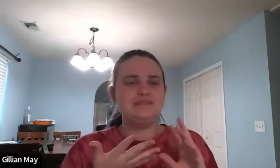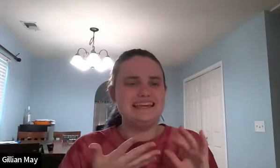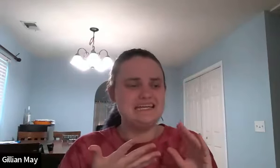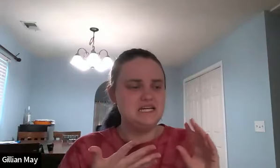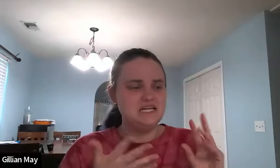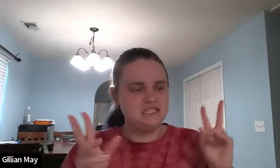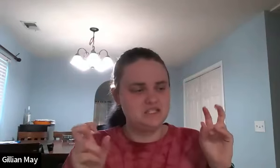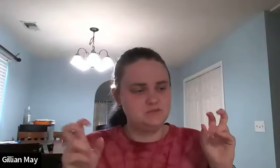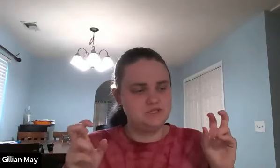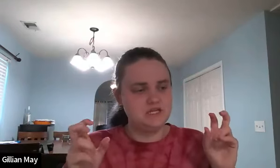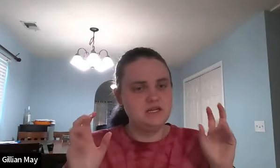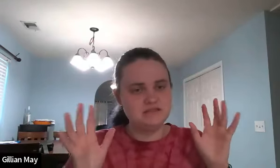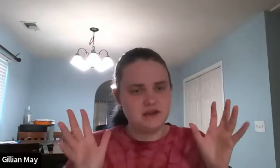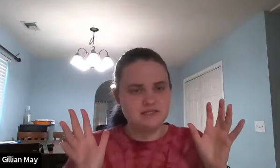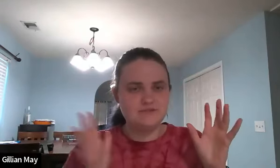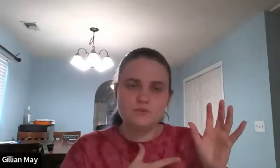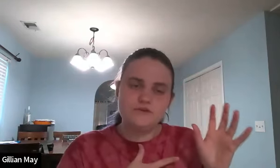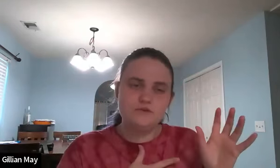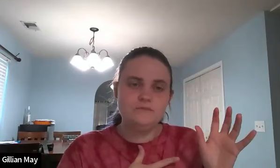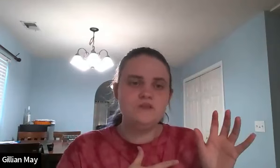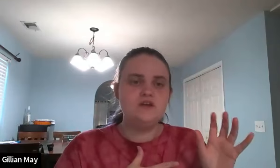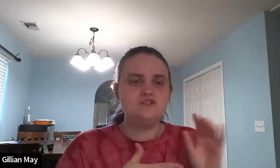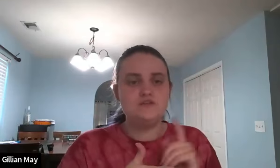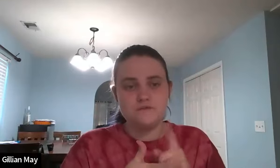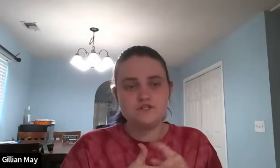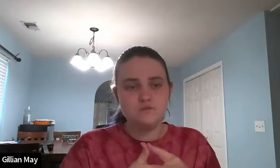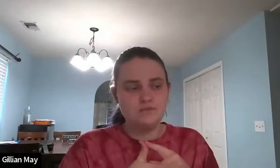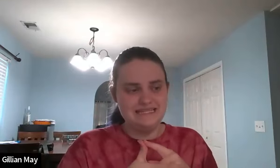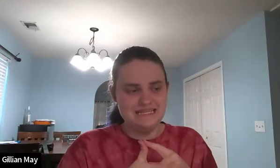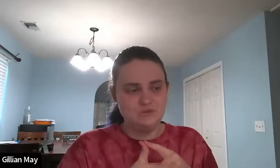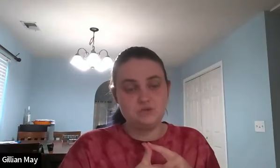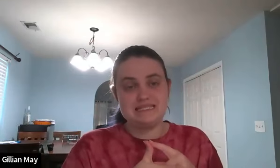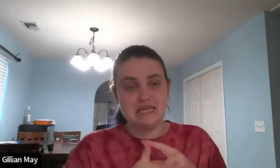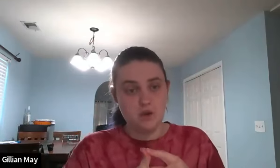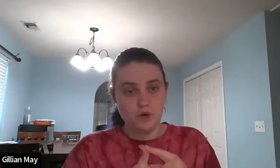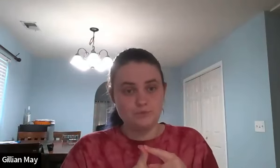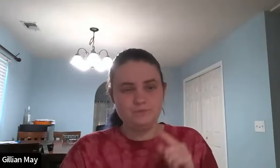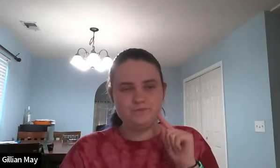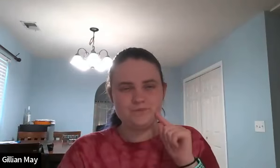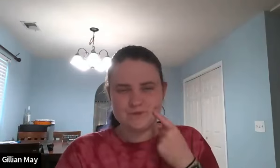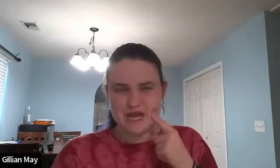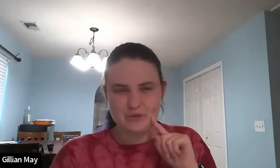like description signs for food. So the first one we did, which was sour.